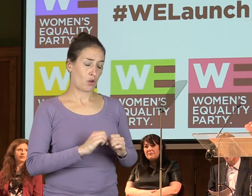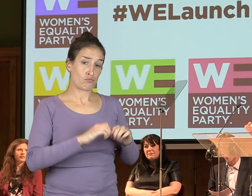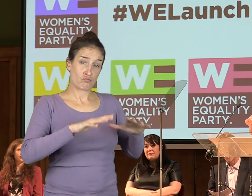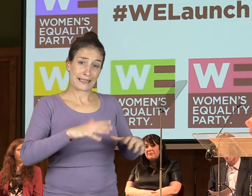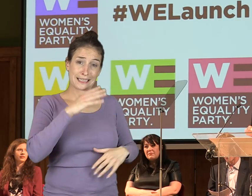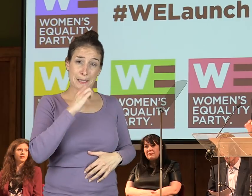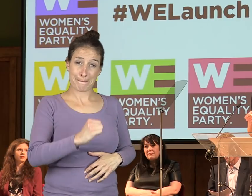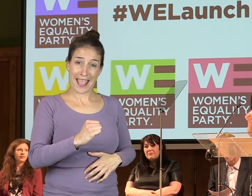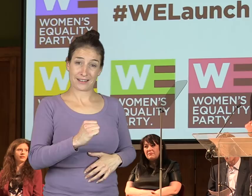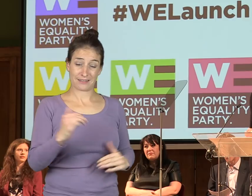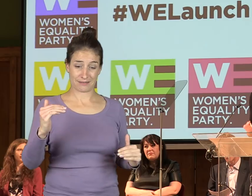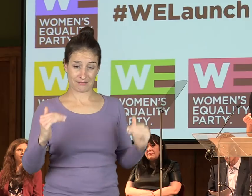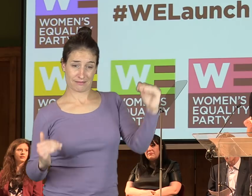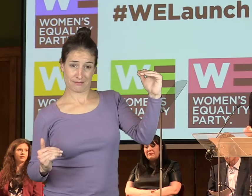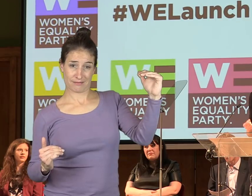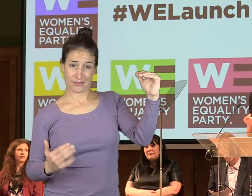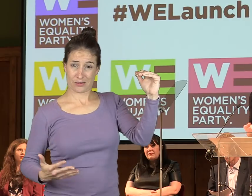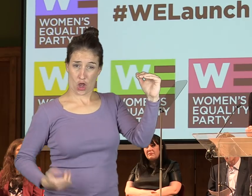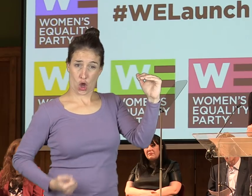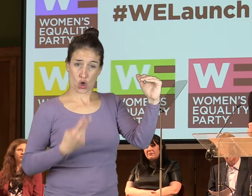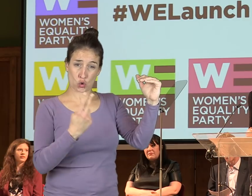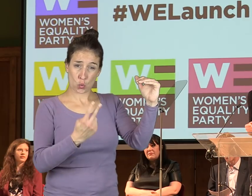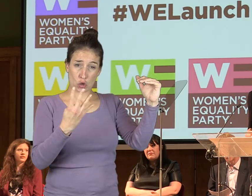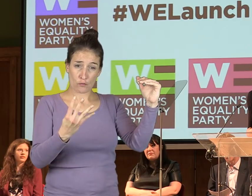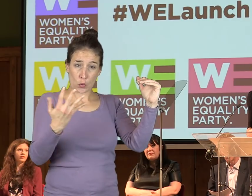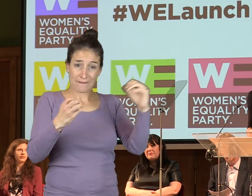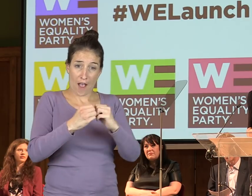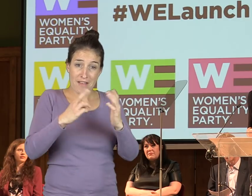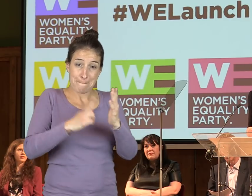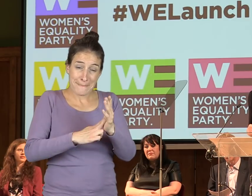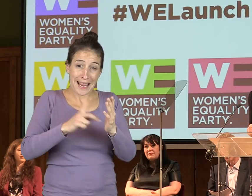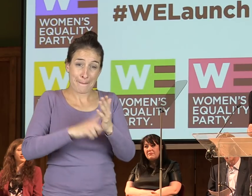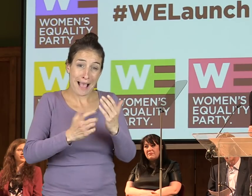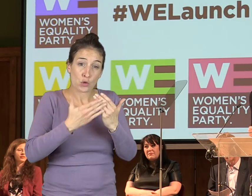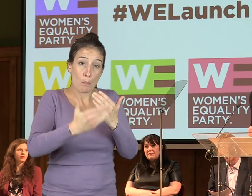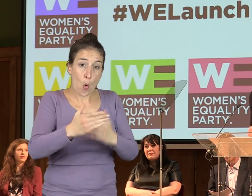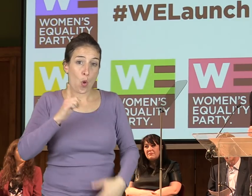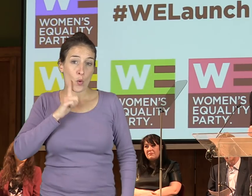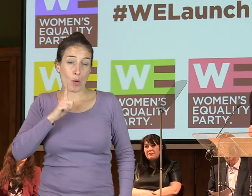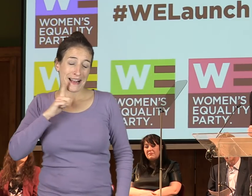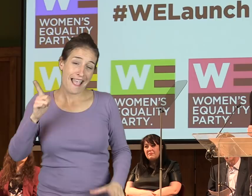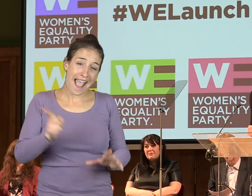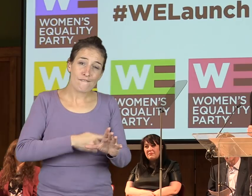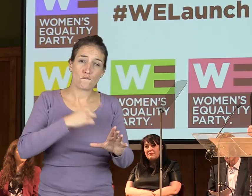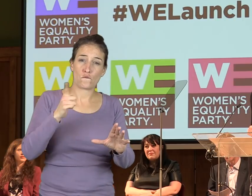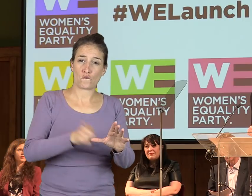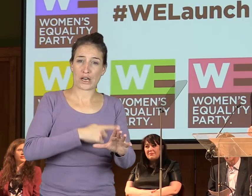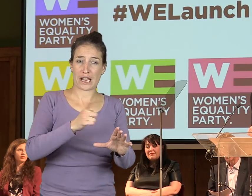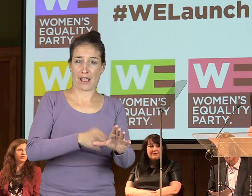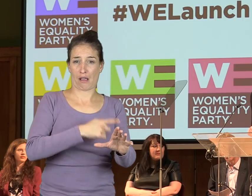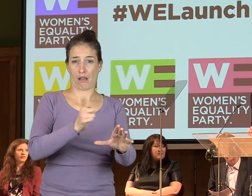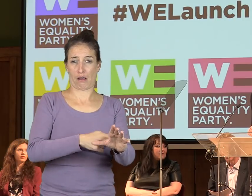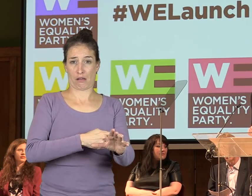£245 billion more than British women every year, it is no surprise that women have so little say in